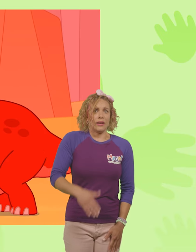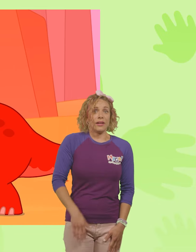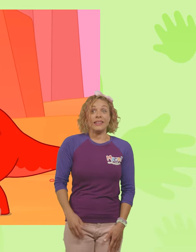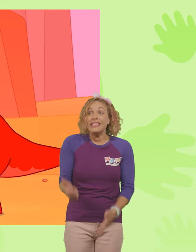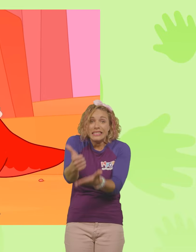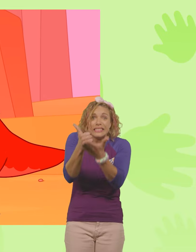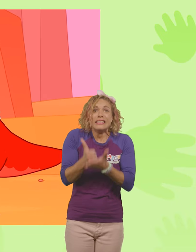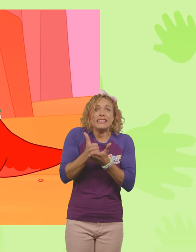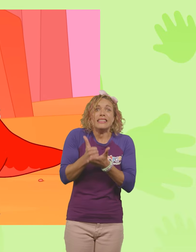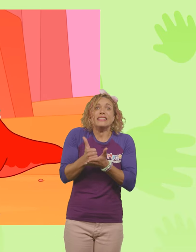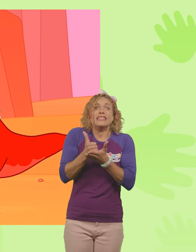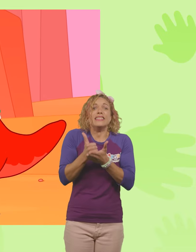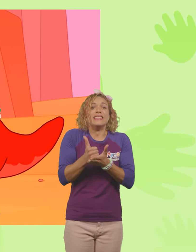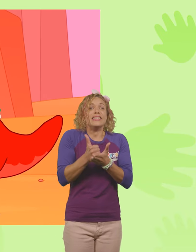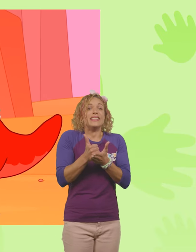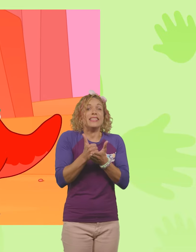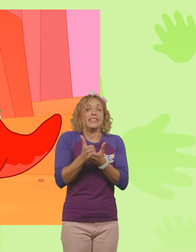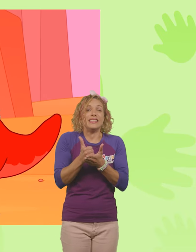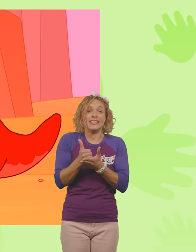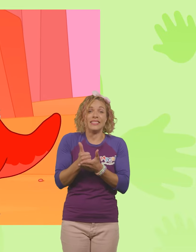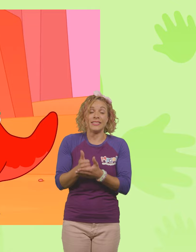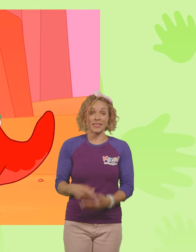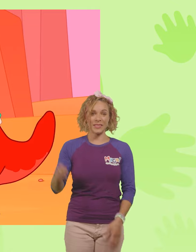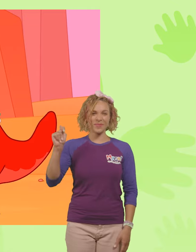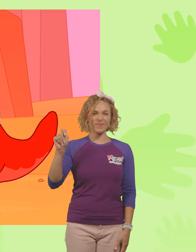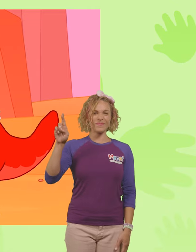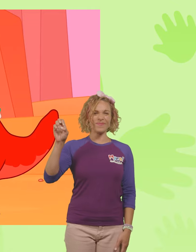Uh-oh. Help us!